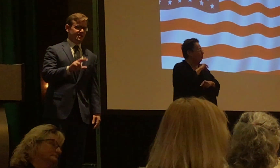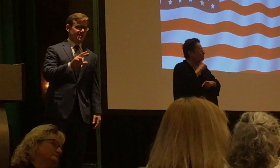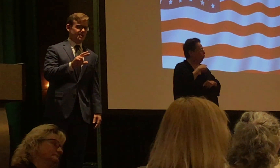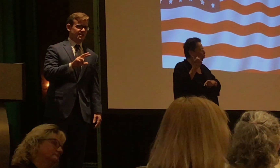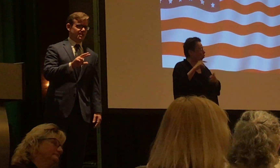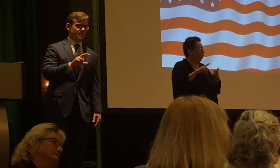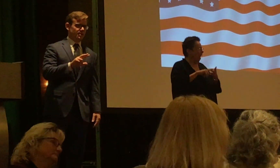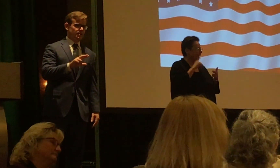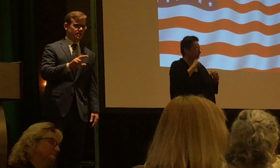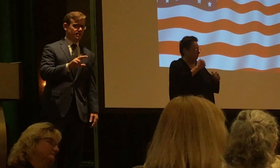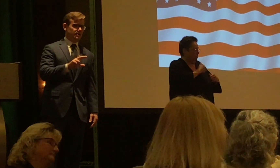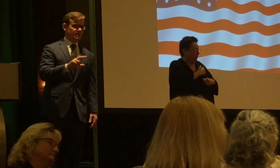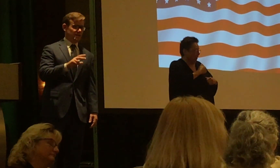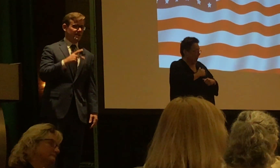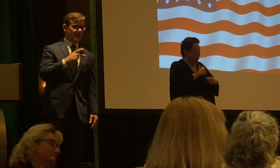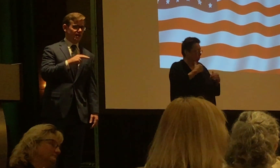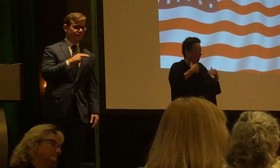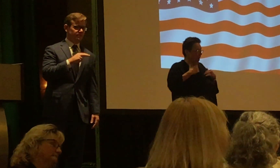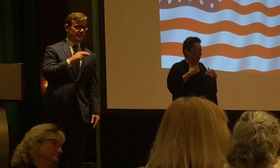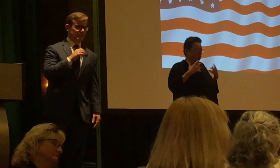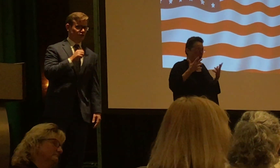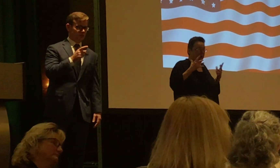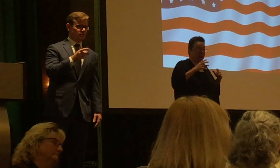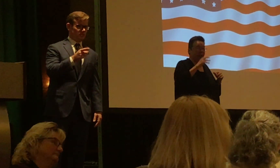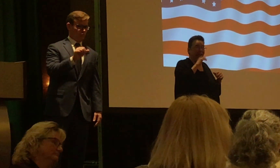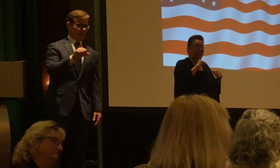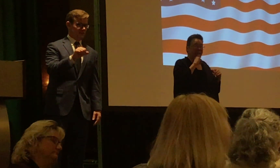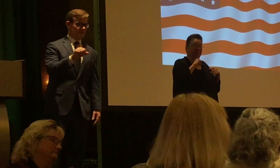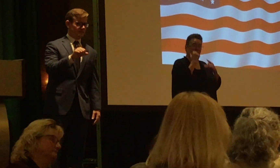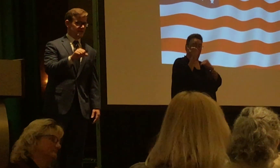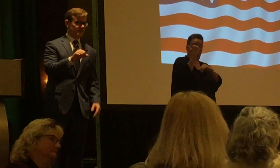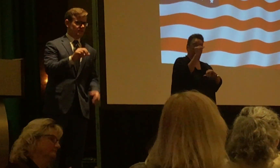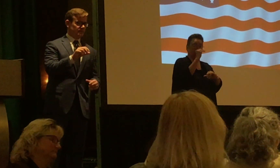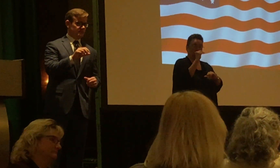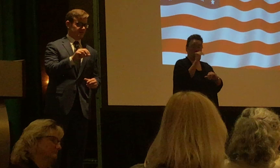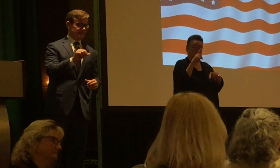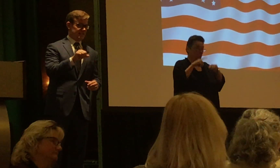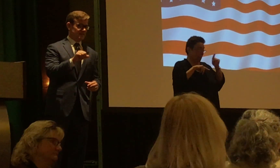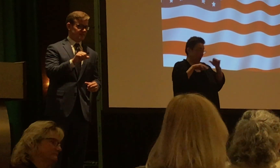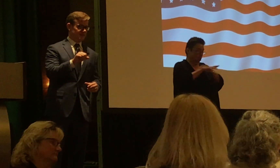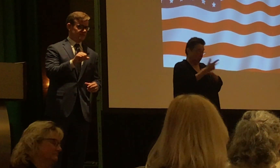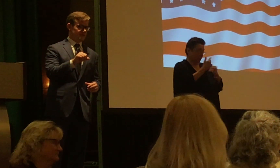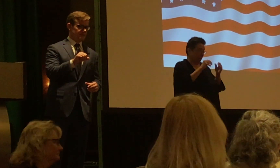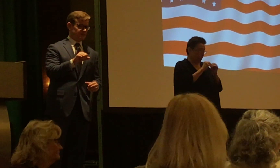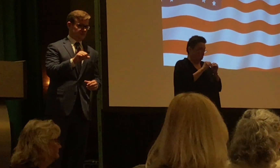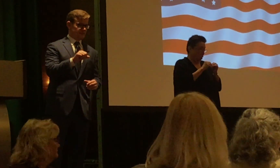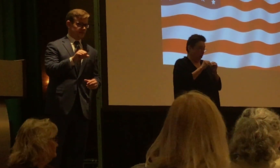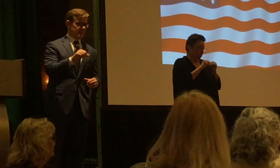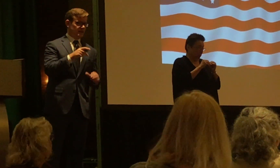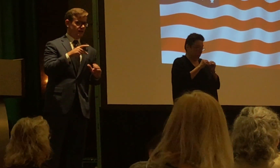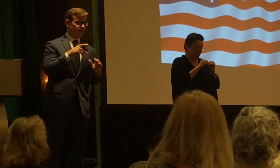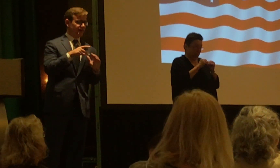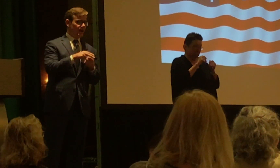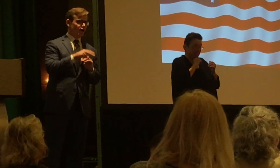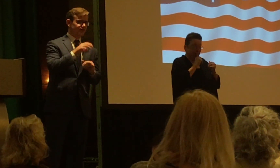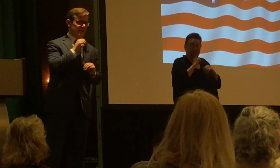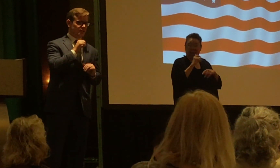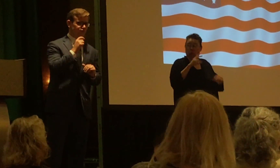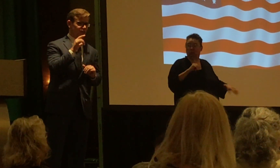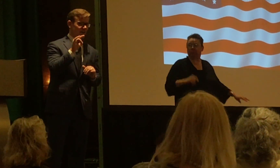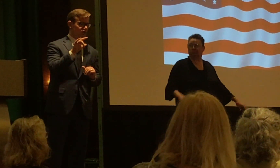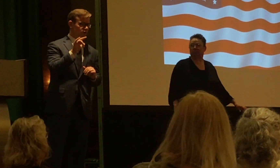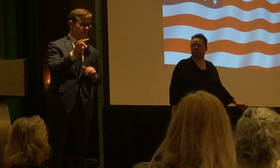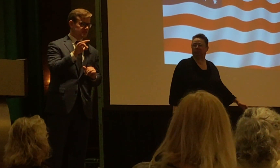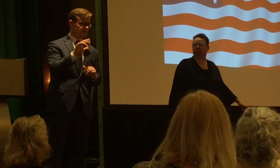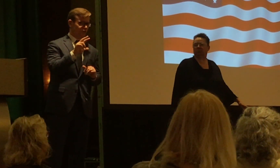the military have a like age out where you can't go into the military? Yes. Mm-hmm. Too old?